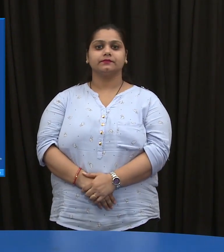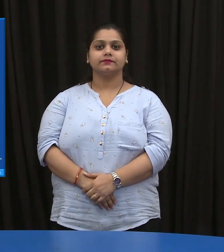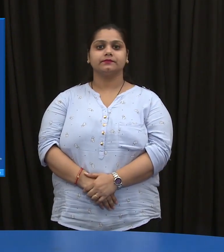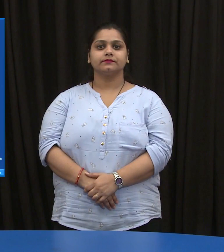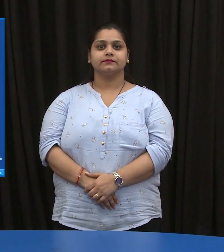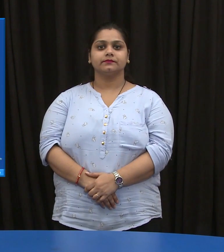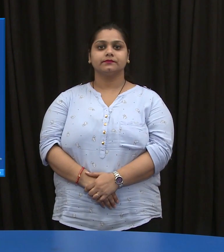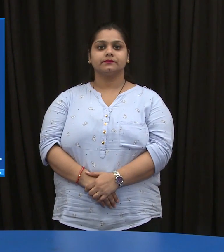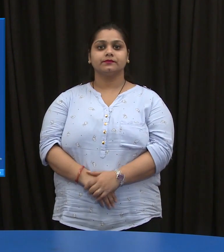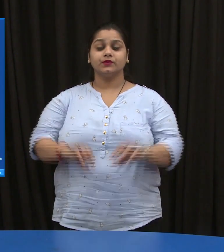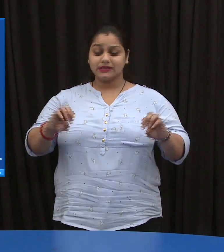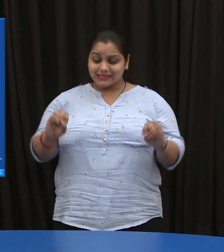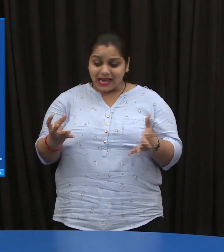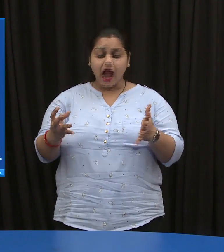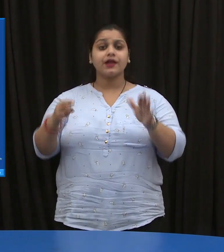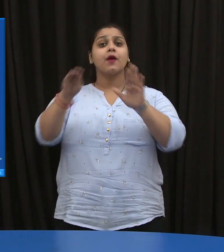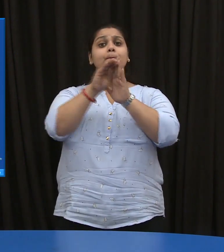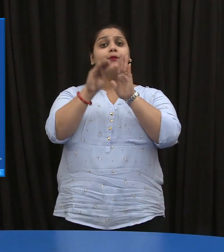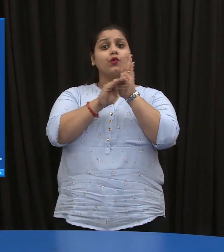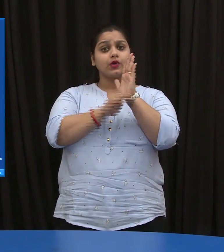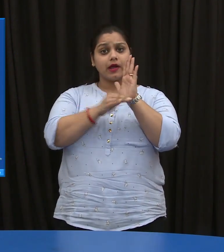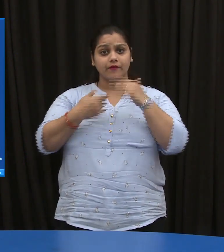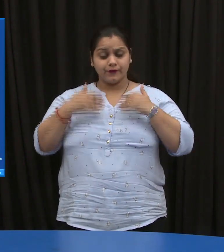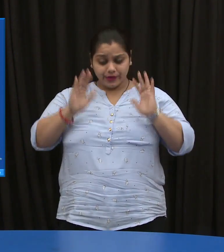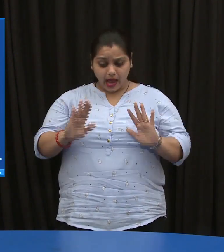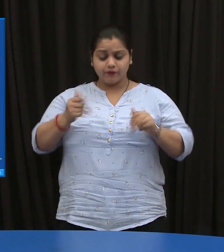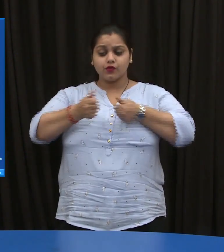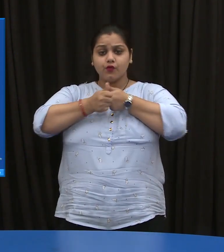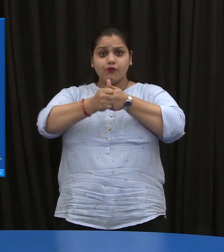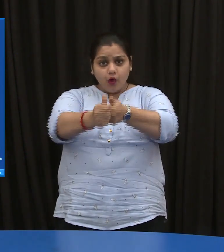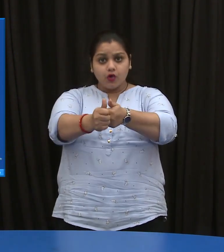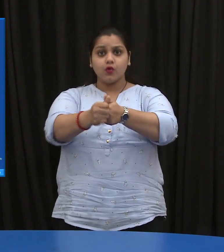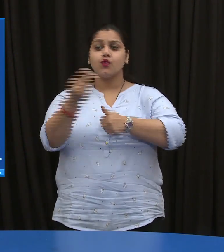To start a program, we have to follow few points.